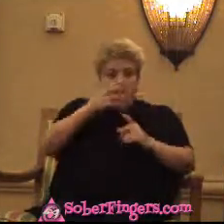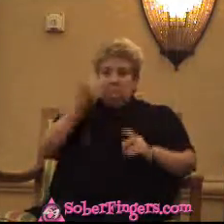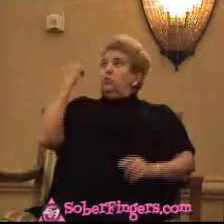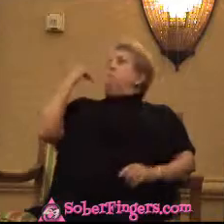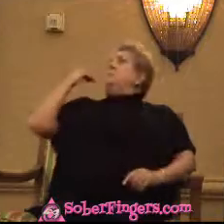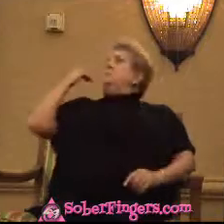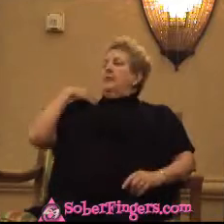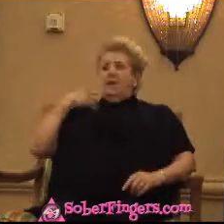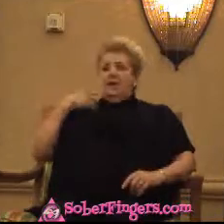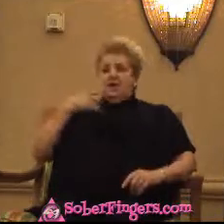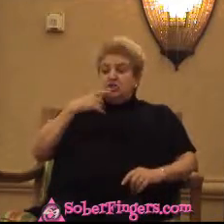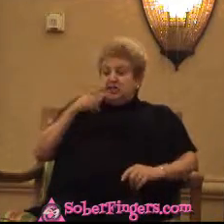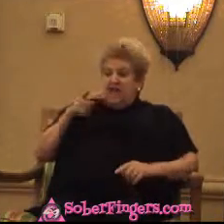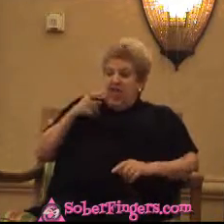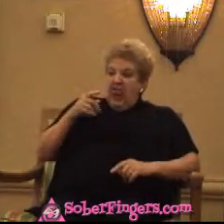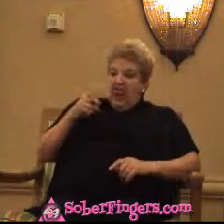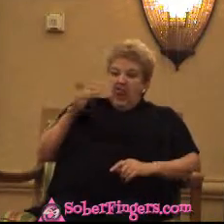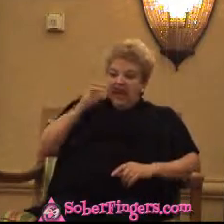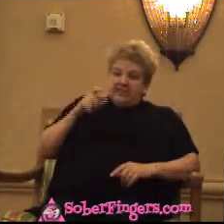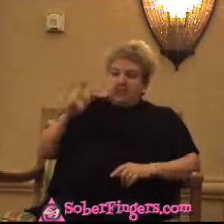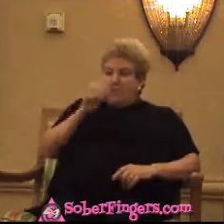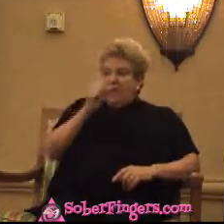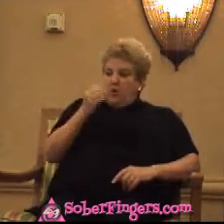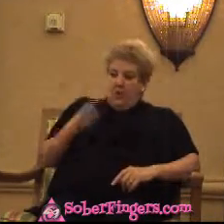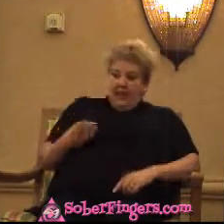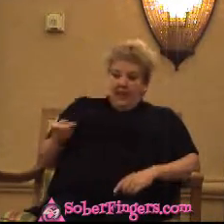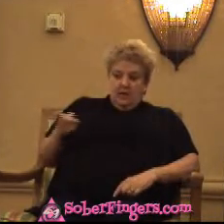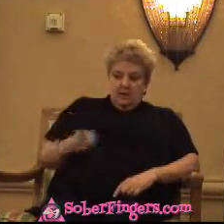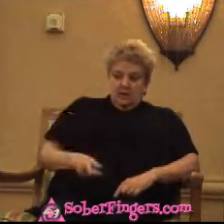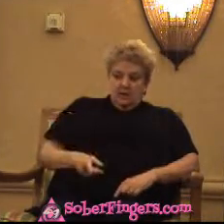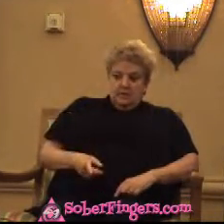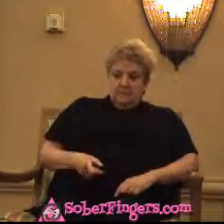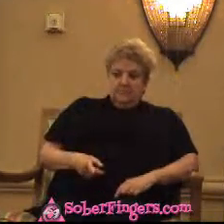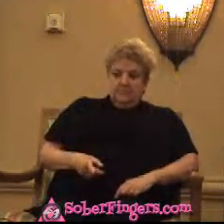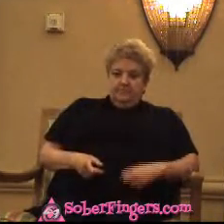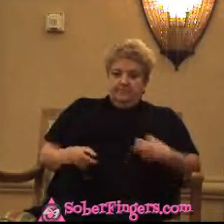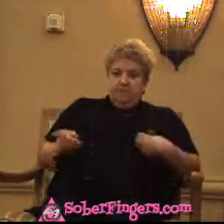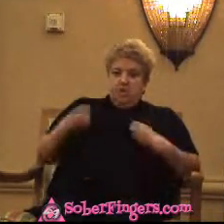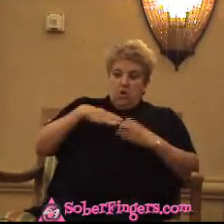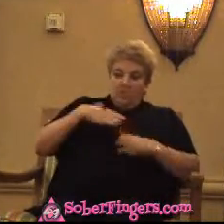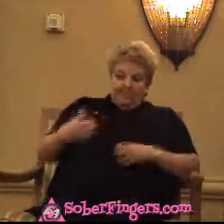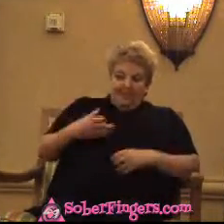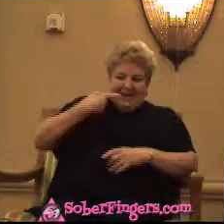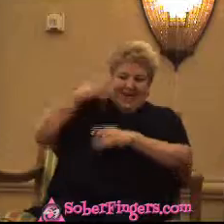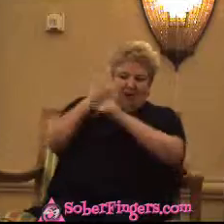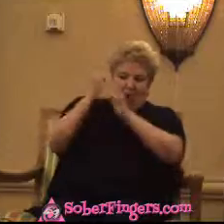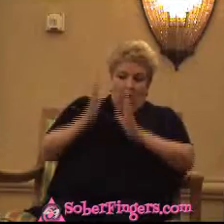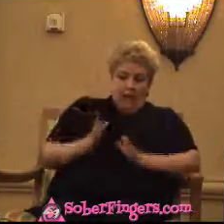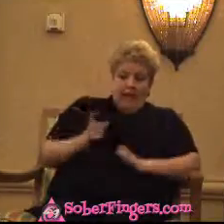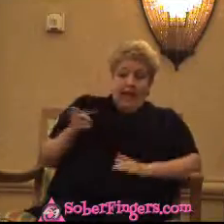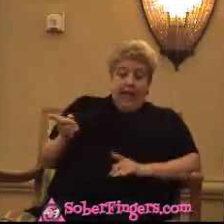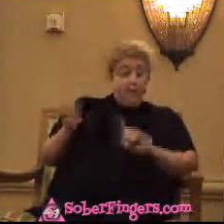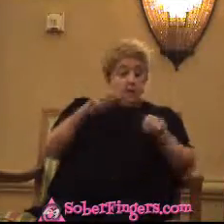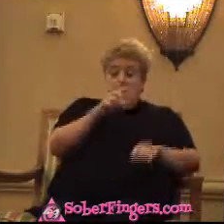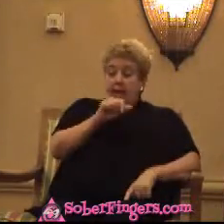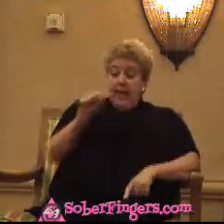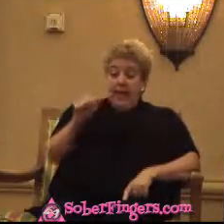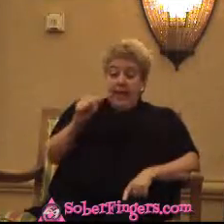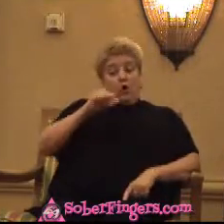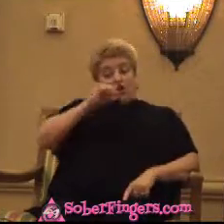And she said, "Listen, you SOB, you're an admitted alcoholic, and either you go to AA or you ain't living here. So